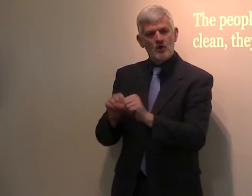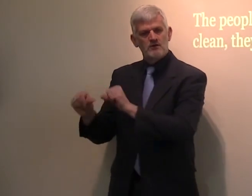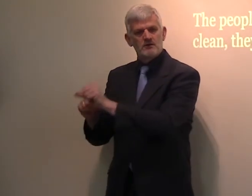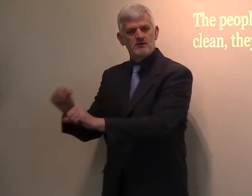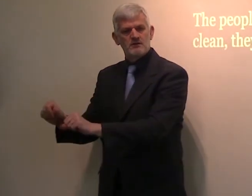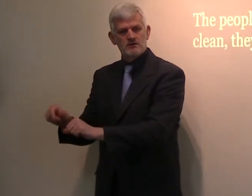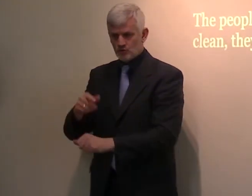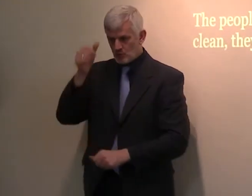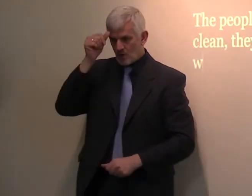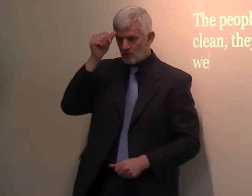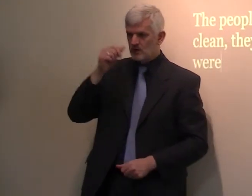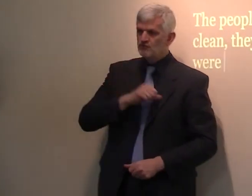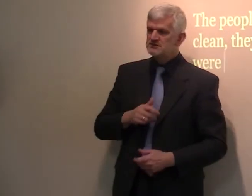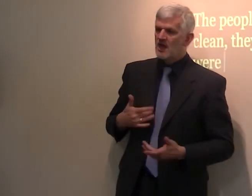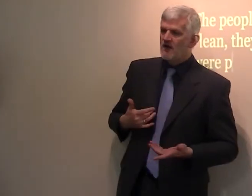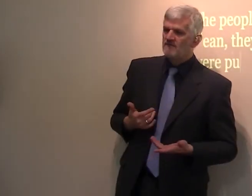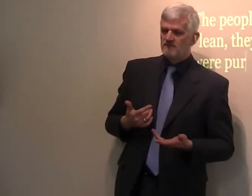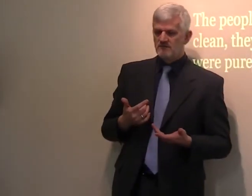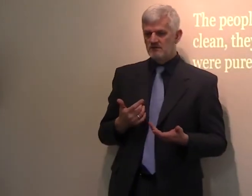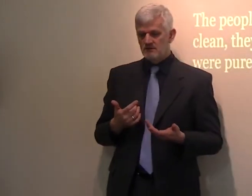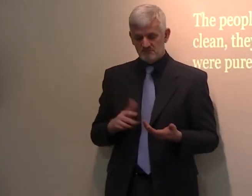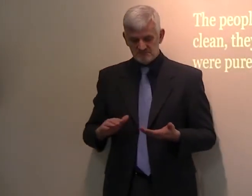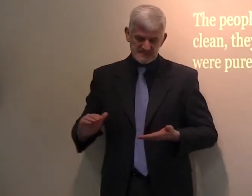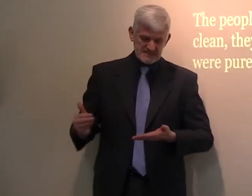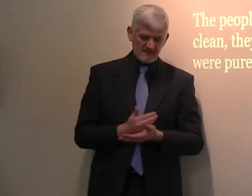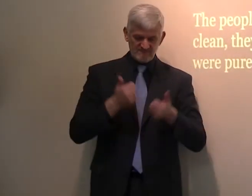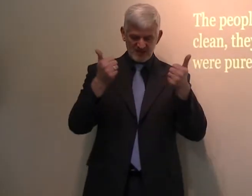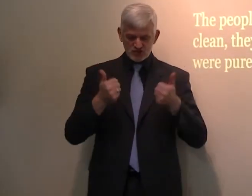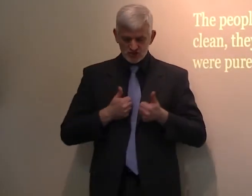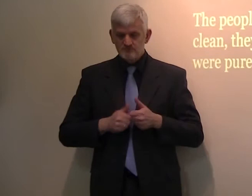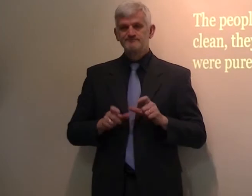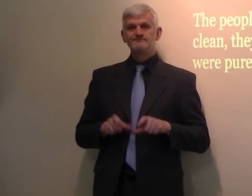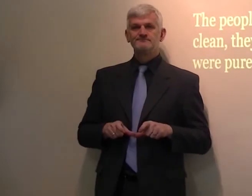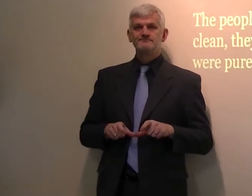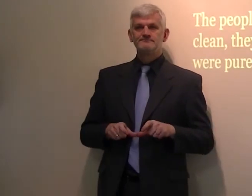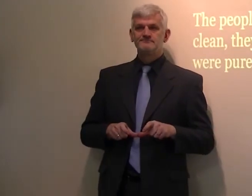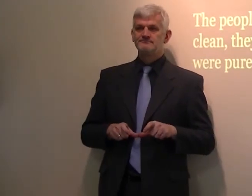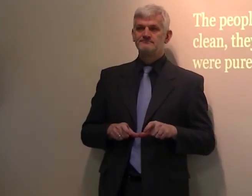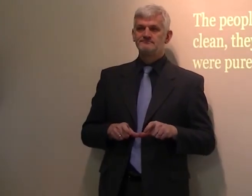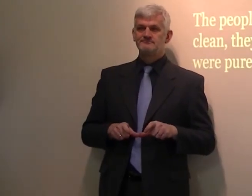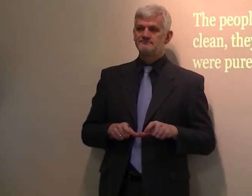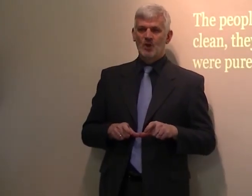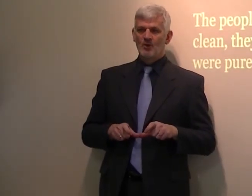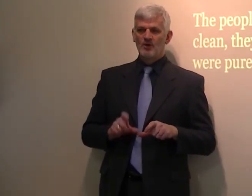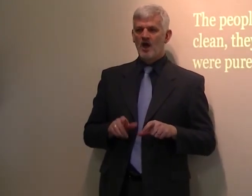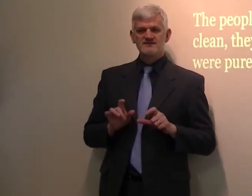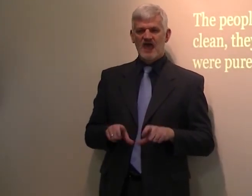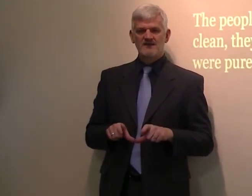there is no gray zone. Either you go forward or backwards. No